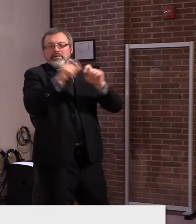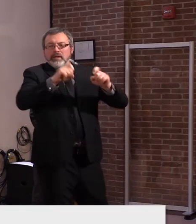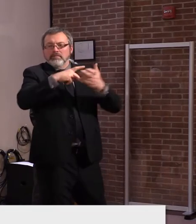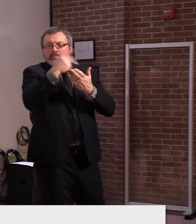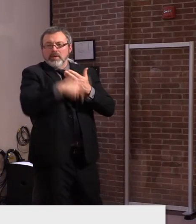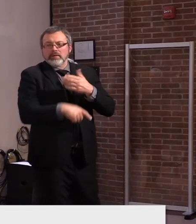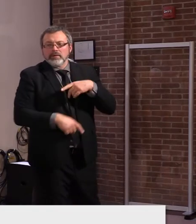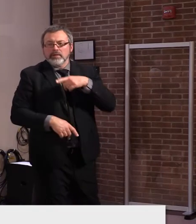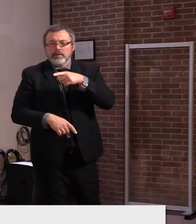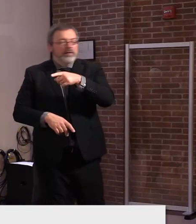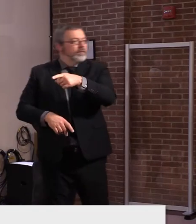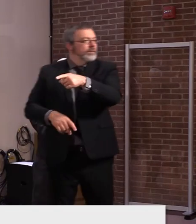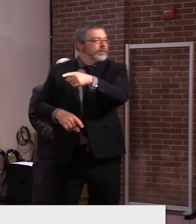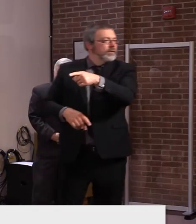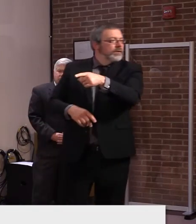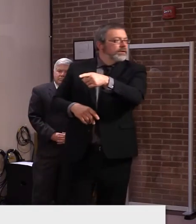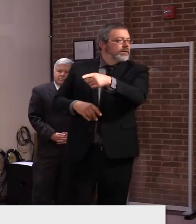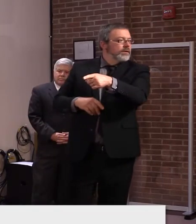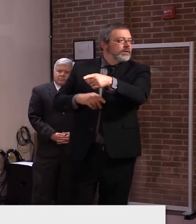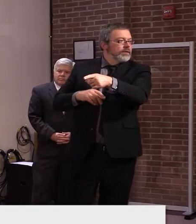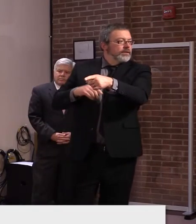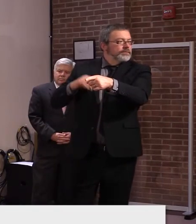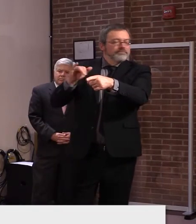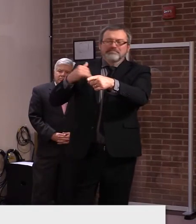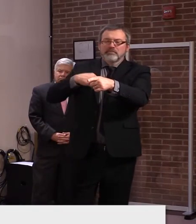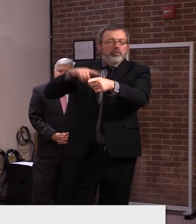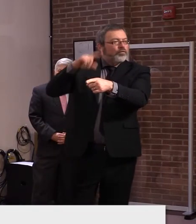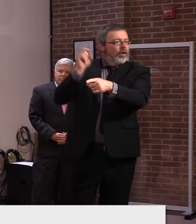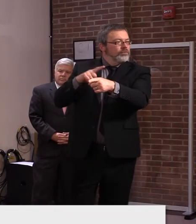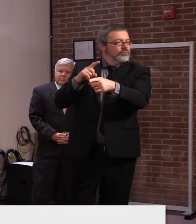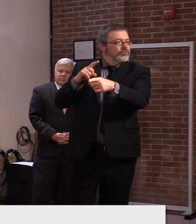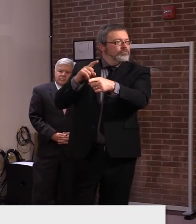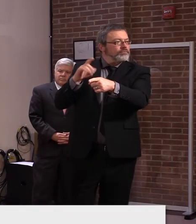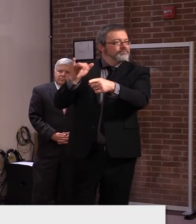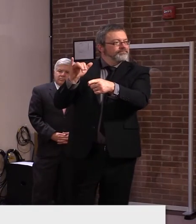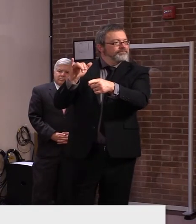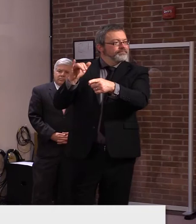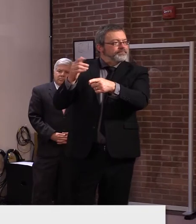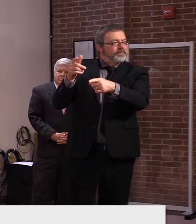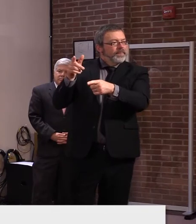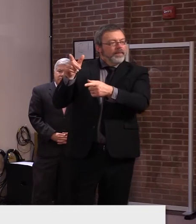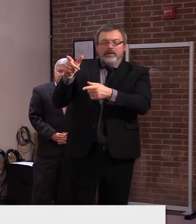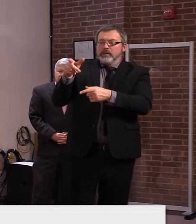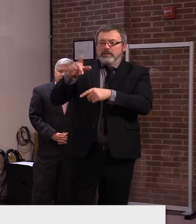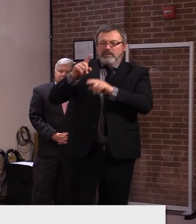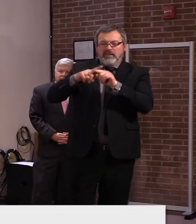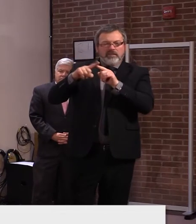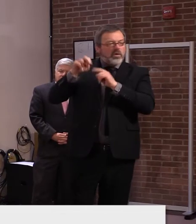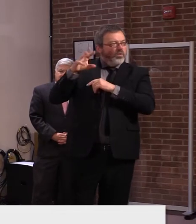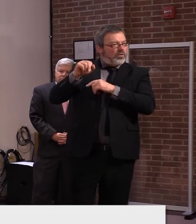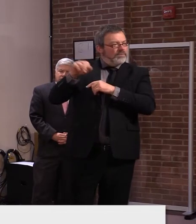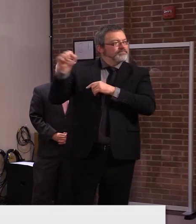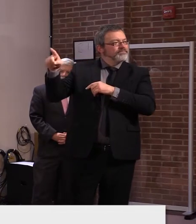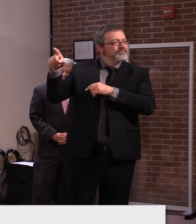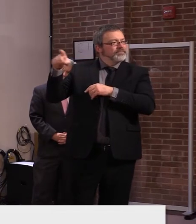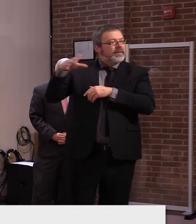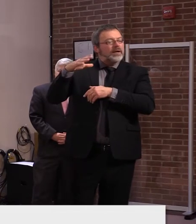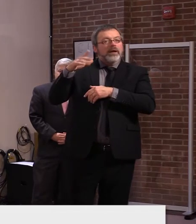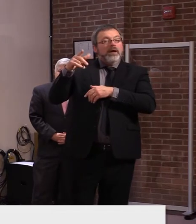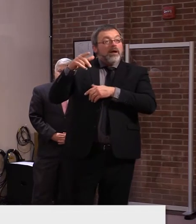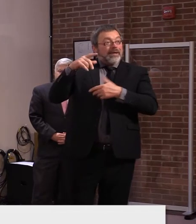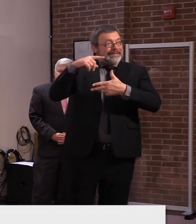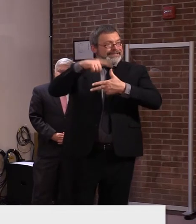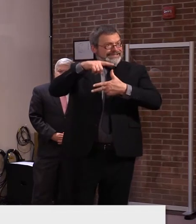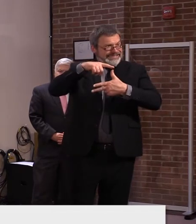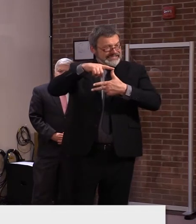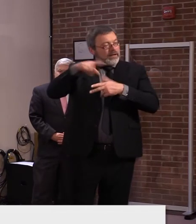booster recipients are there in the state, and how would you compare the sort of uptake right now